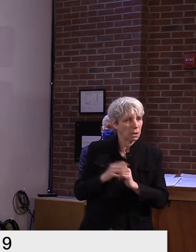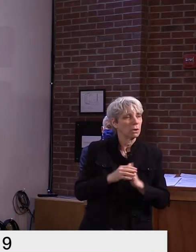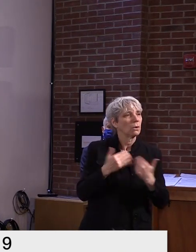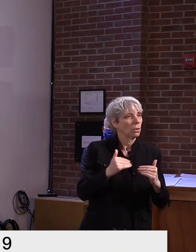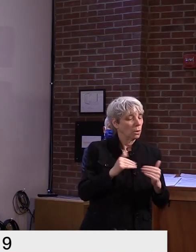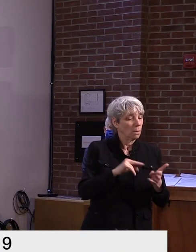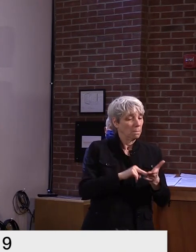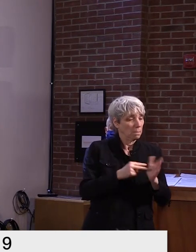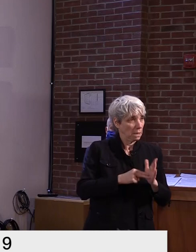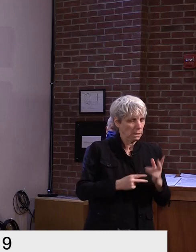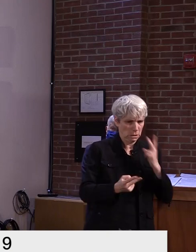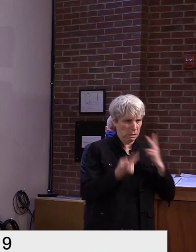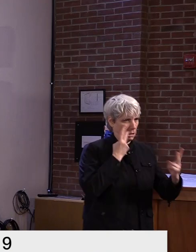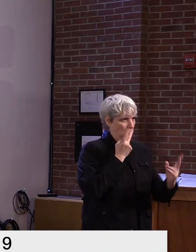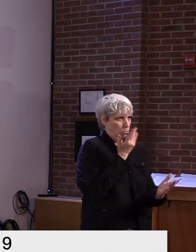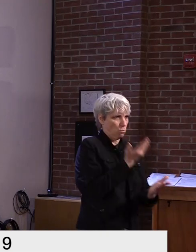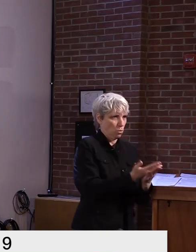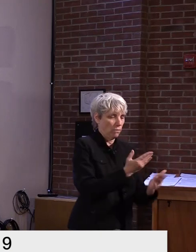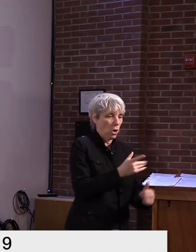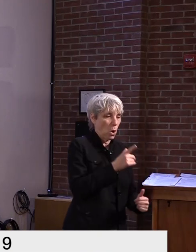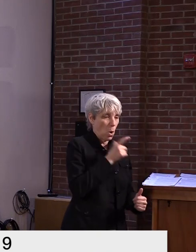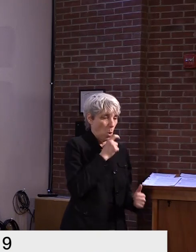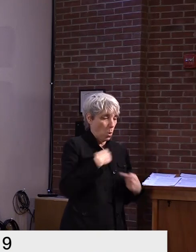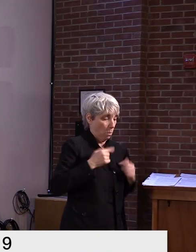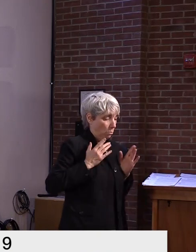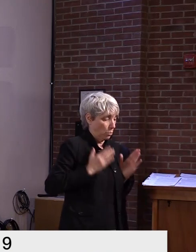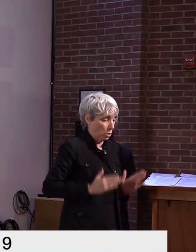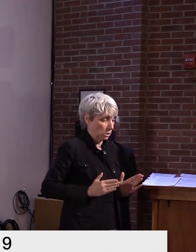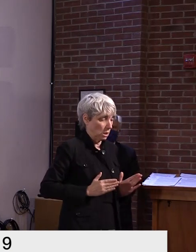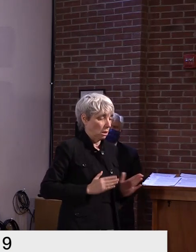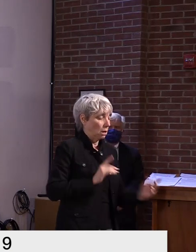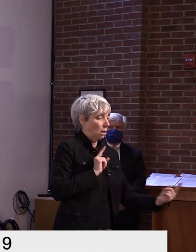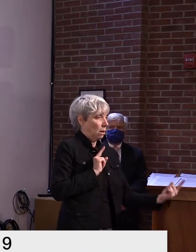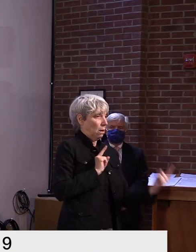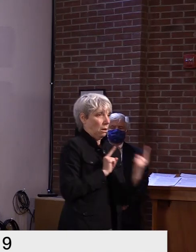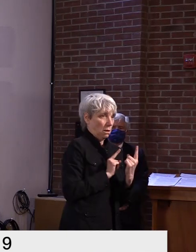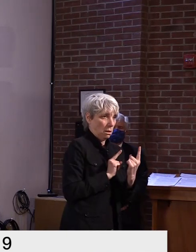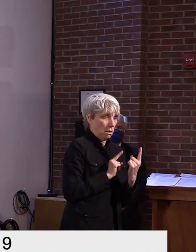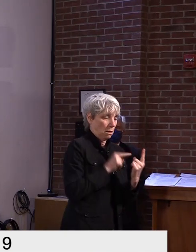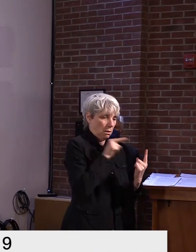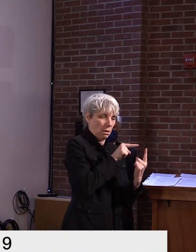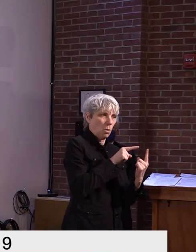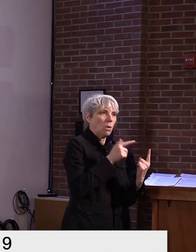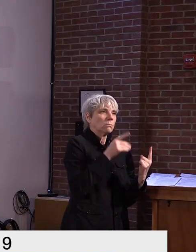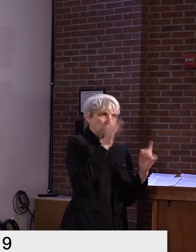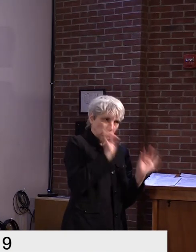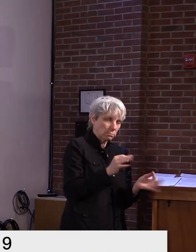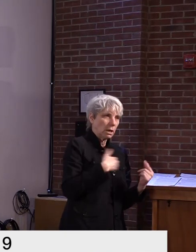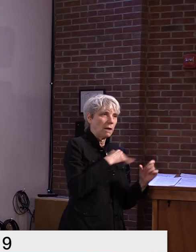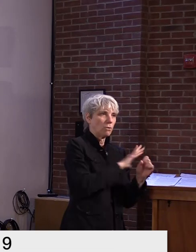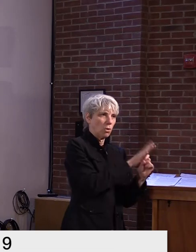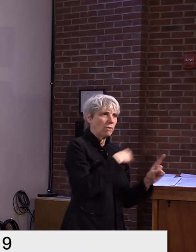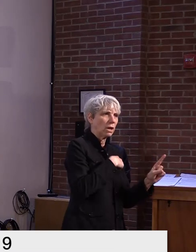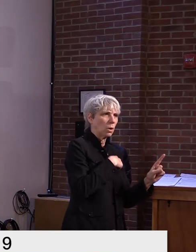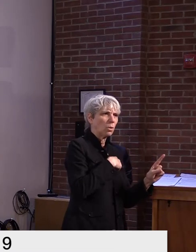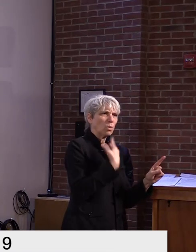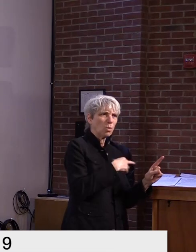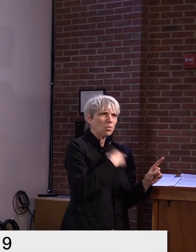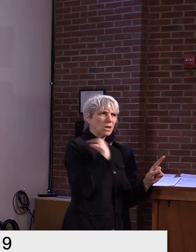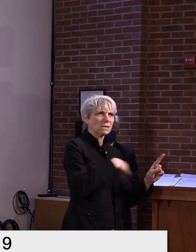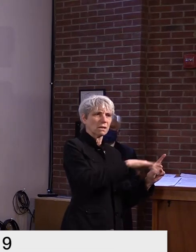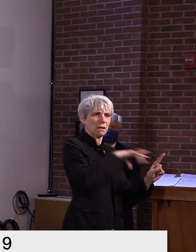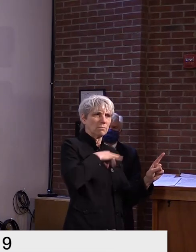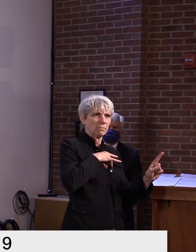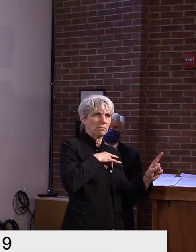with someone with the virus may be at risk of having contracted it, and they can themselves